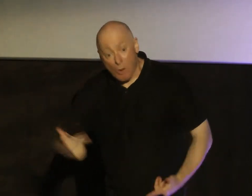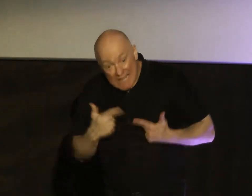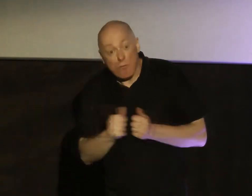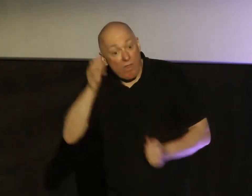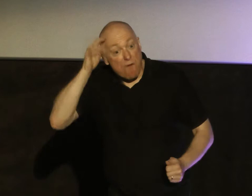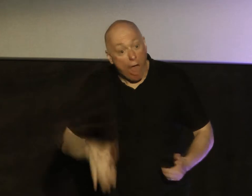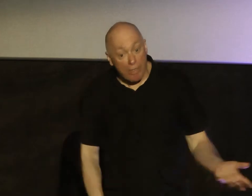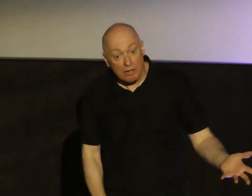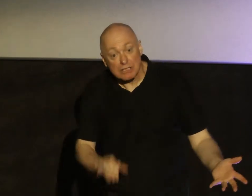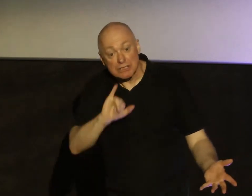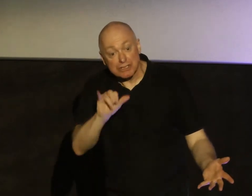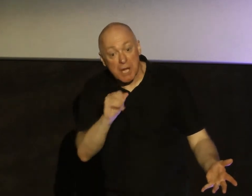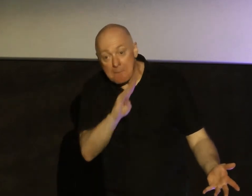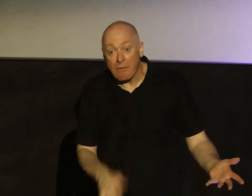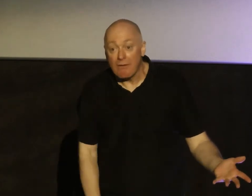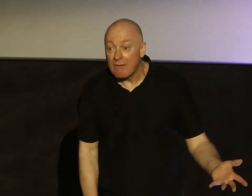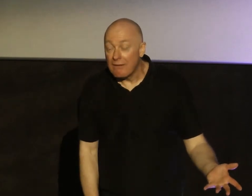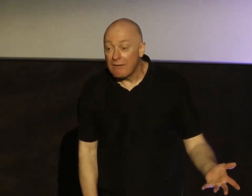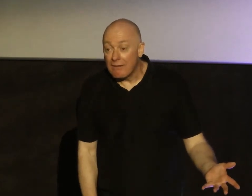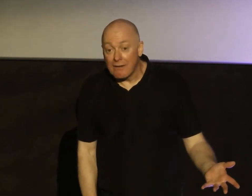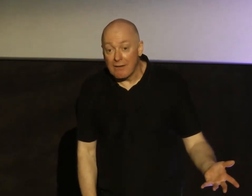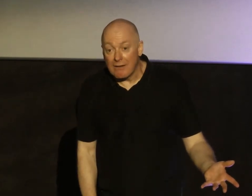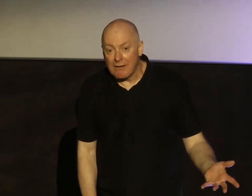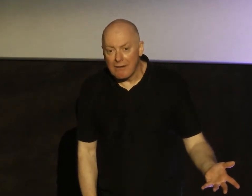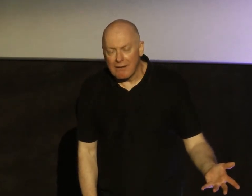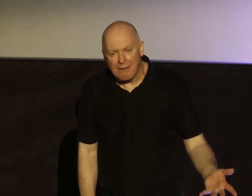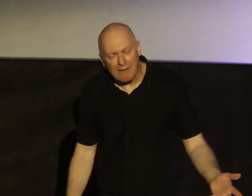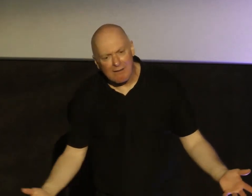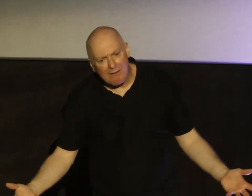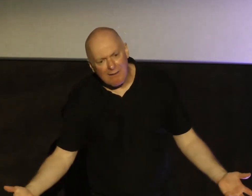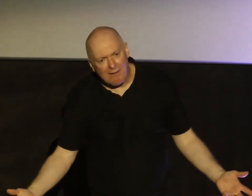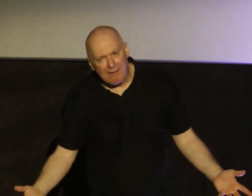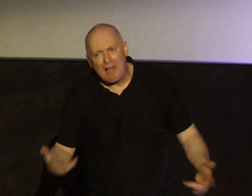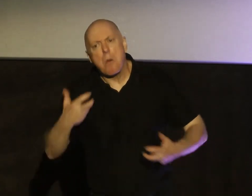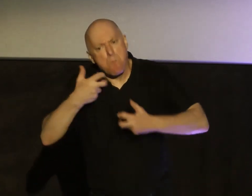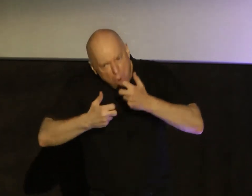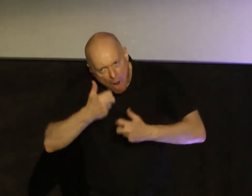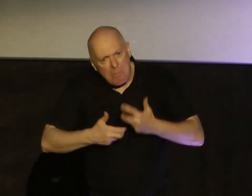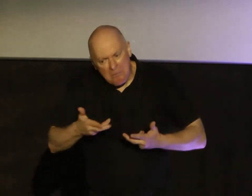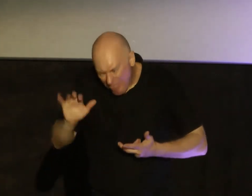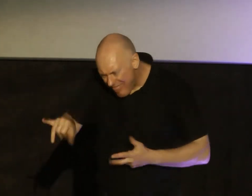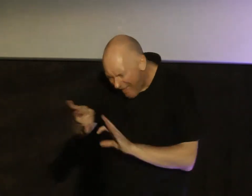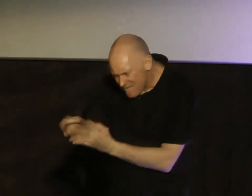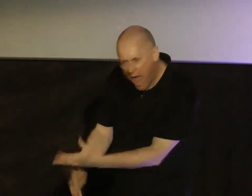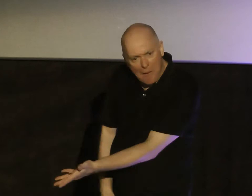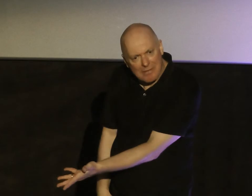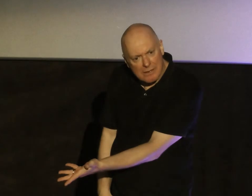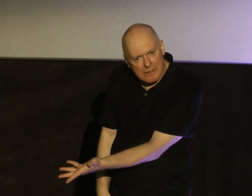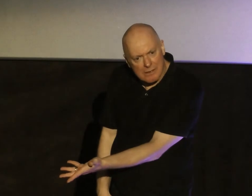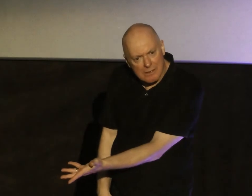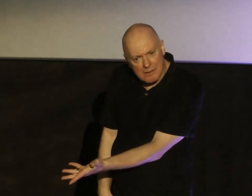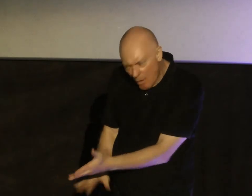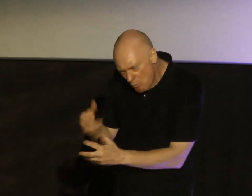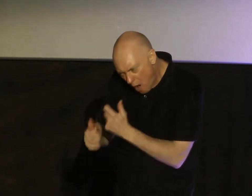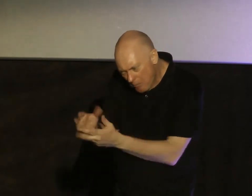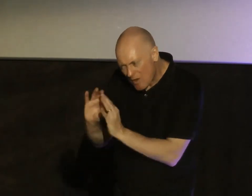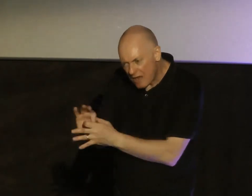father, Jacob. There's a striking and glaring problem here in this family and in their relationships. I wonder if you can see